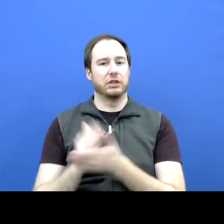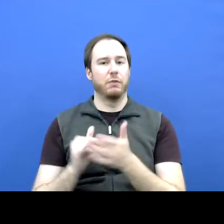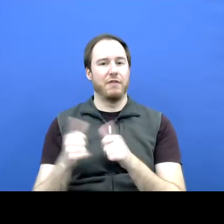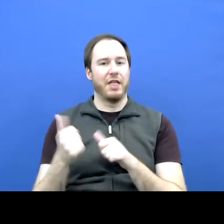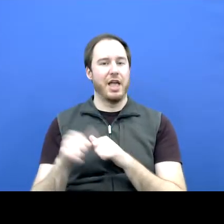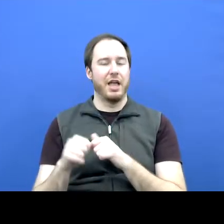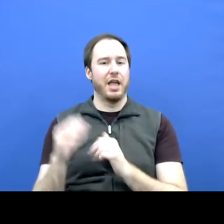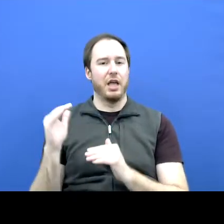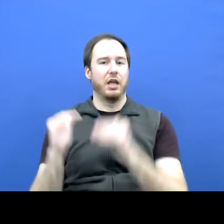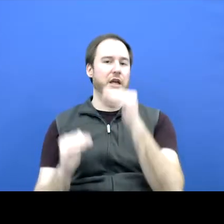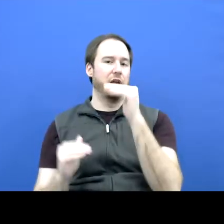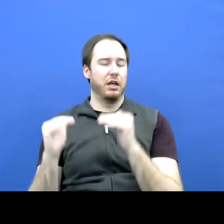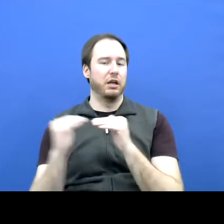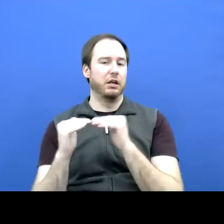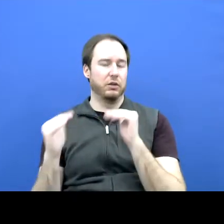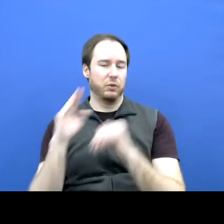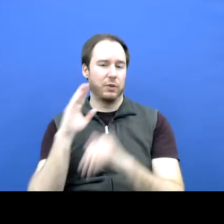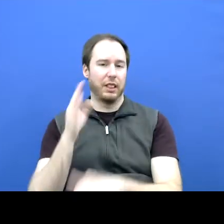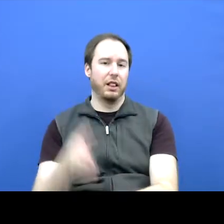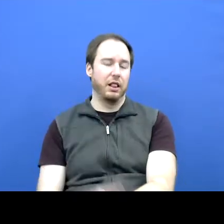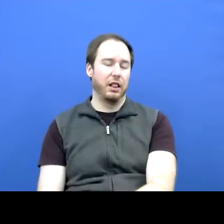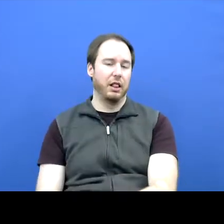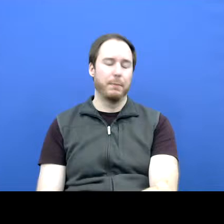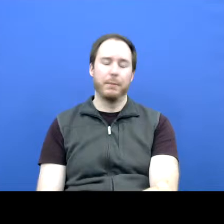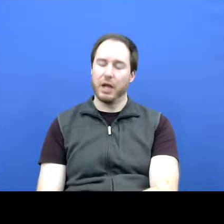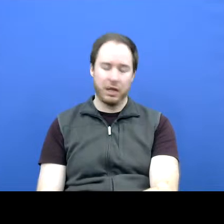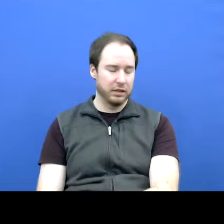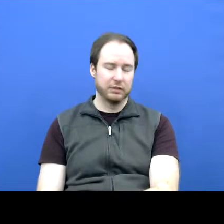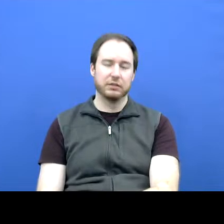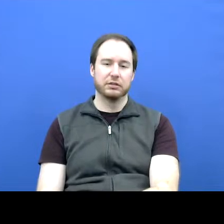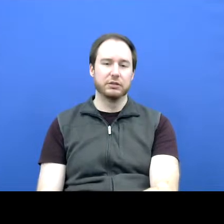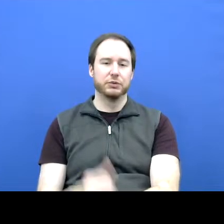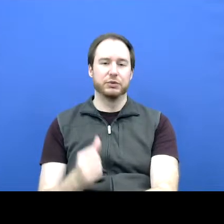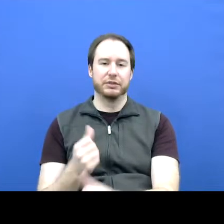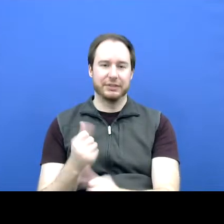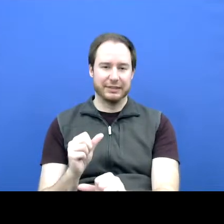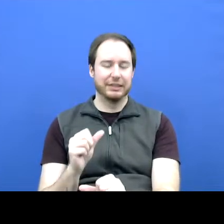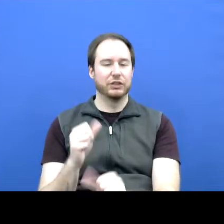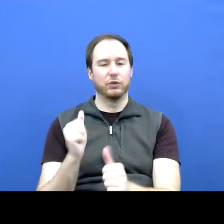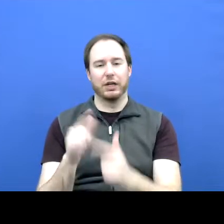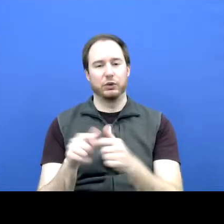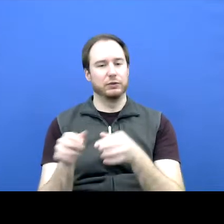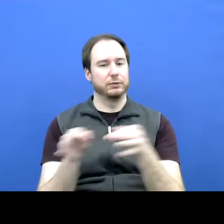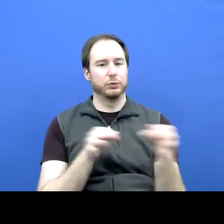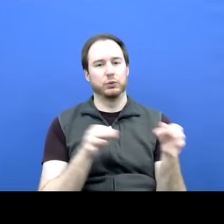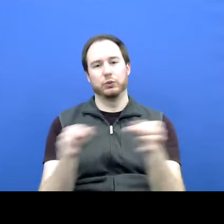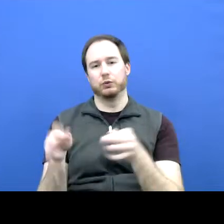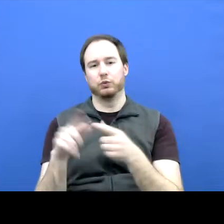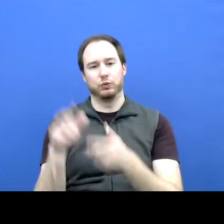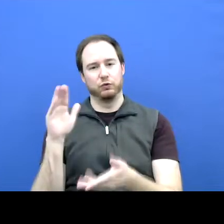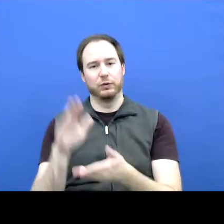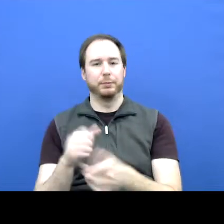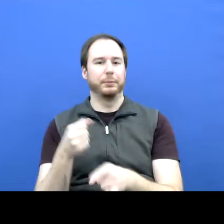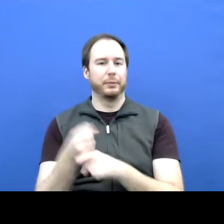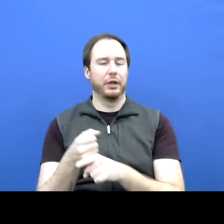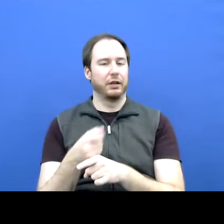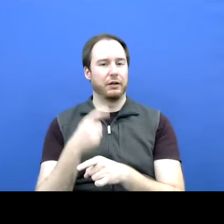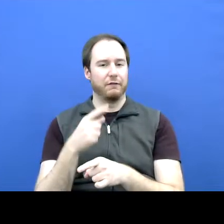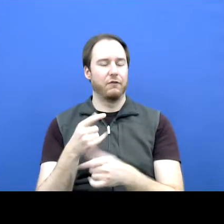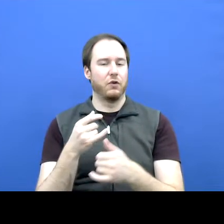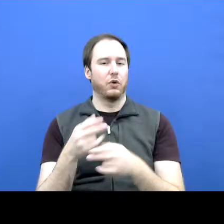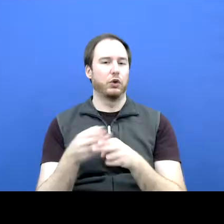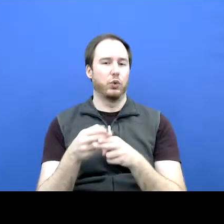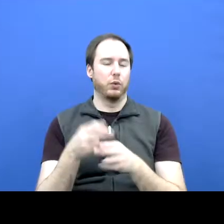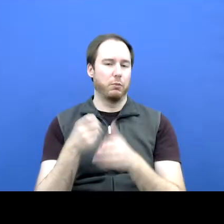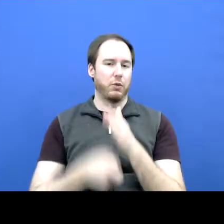petroleum surcharges. So, but again, we're still going to try to schedule things to minimize the impact on the